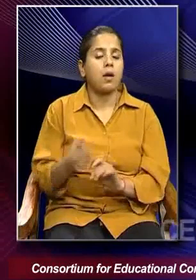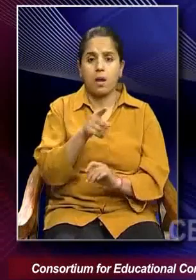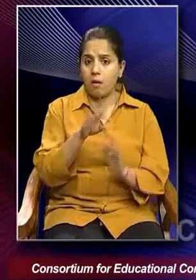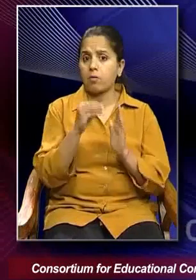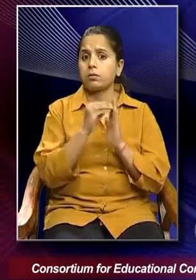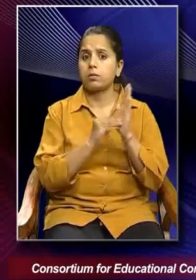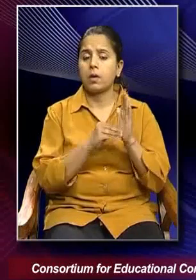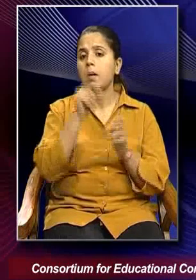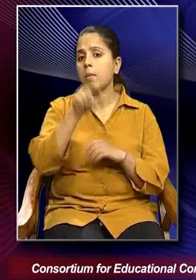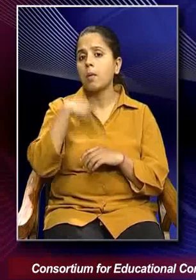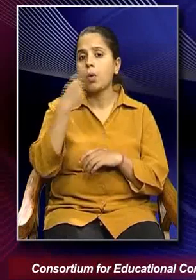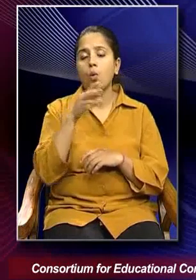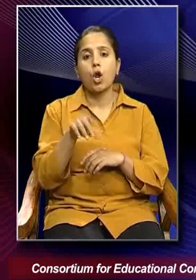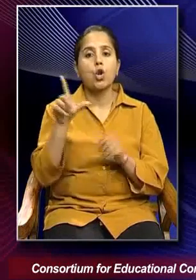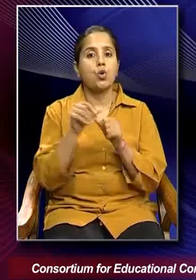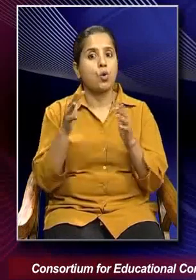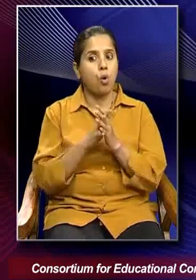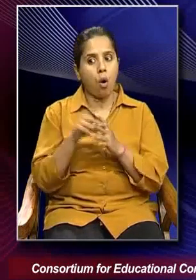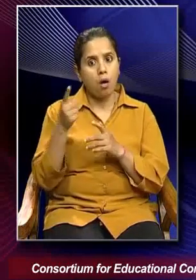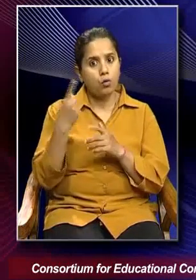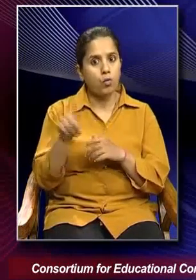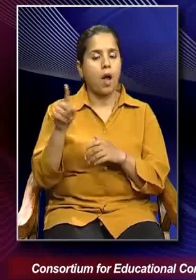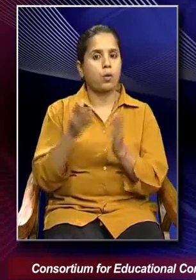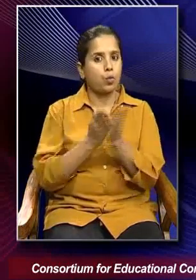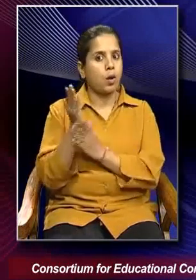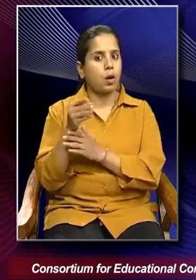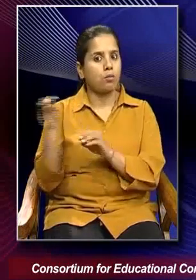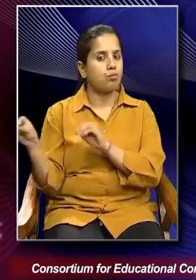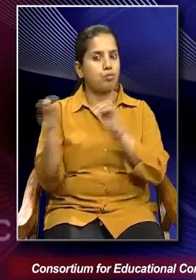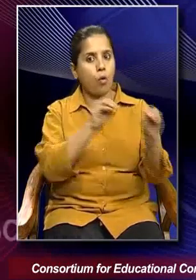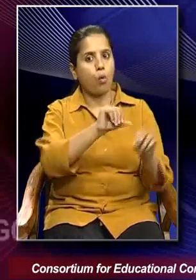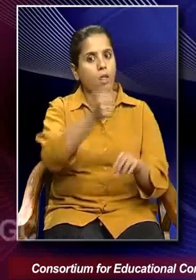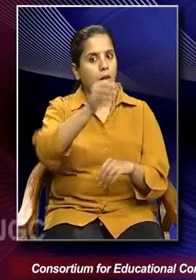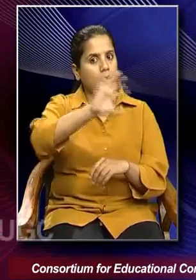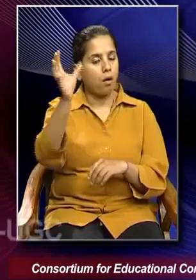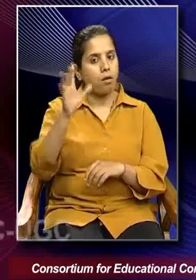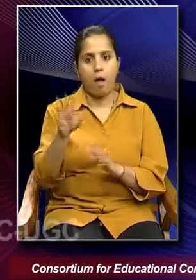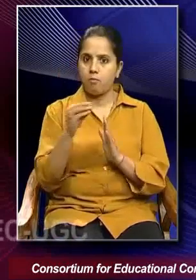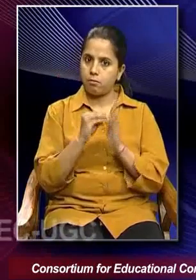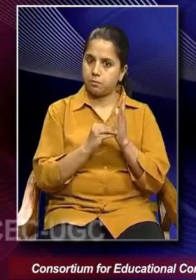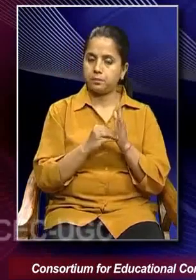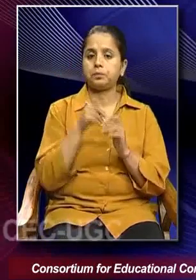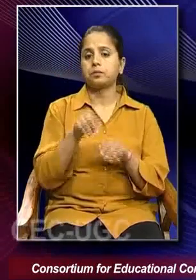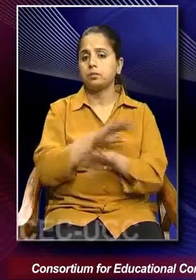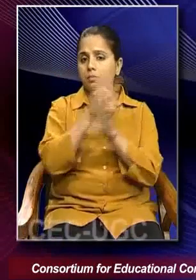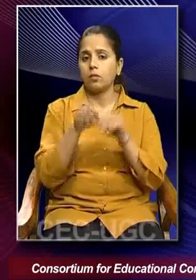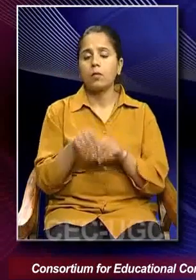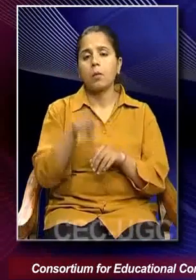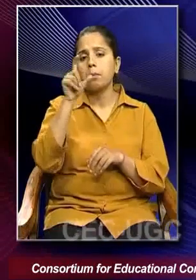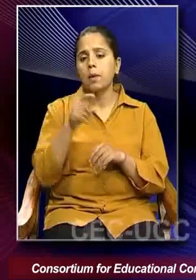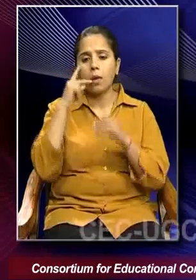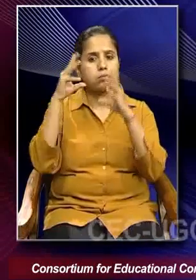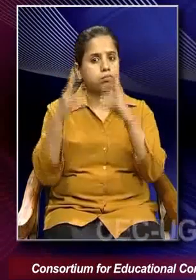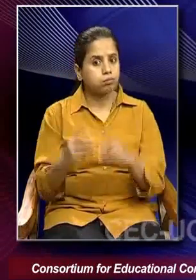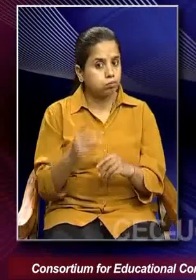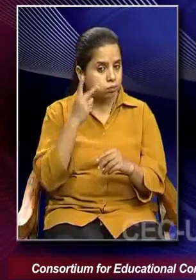of people who have legally moved into a given country, and so on the basis of total native population, on